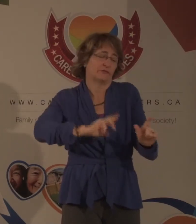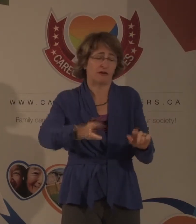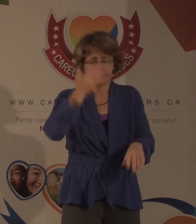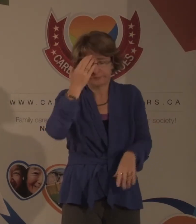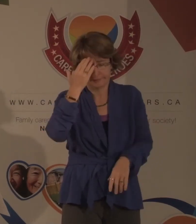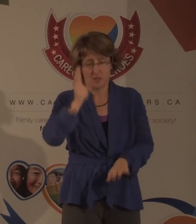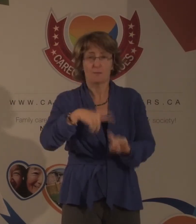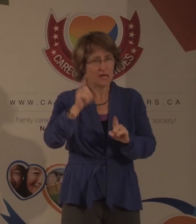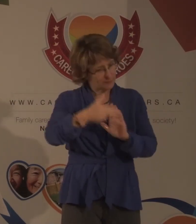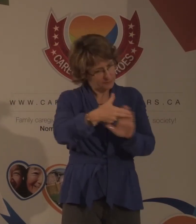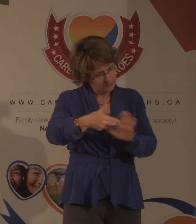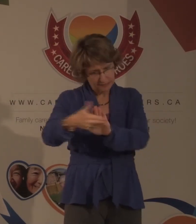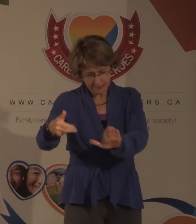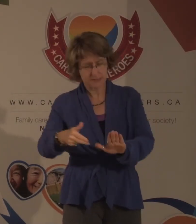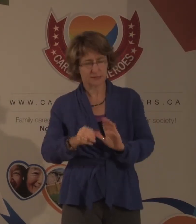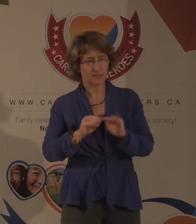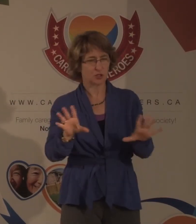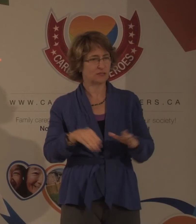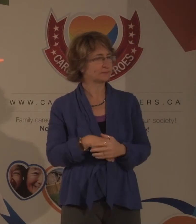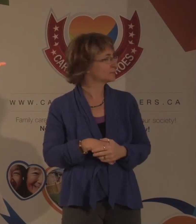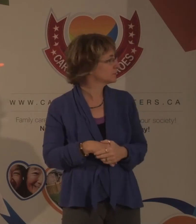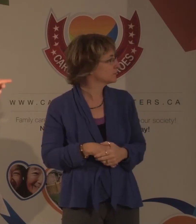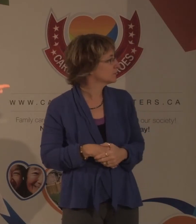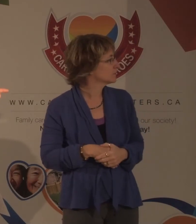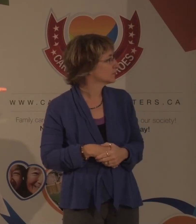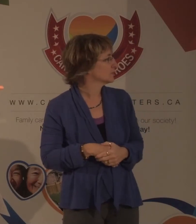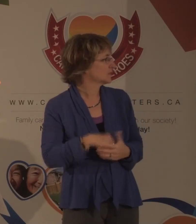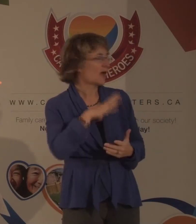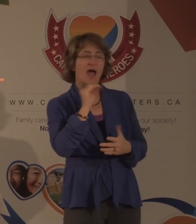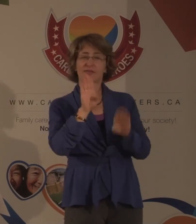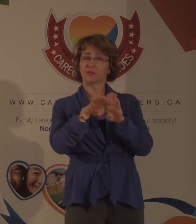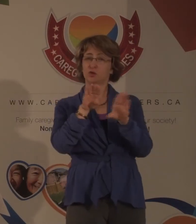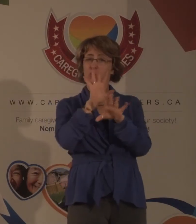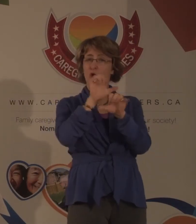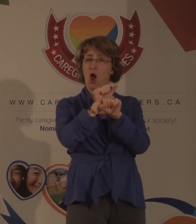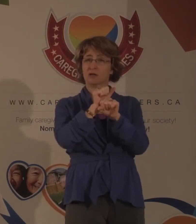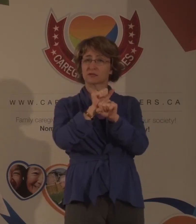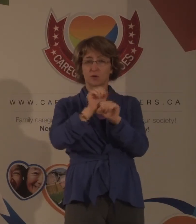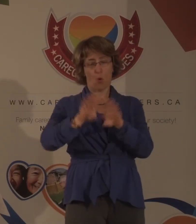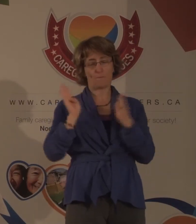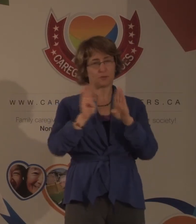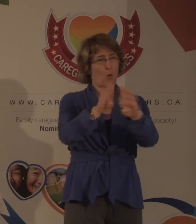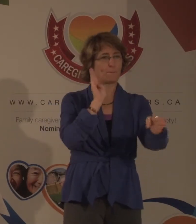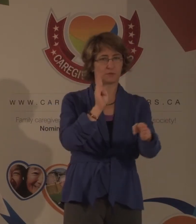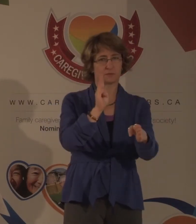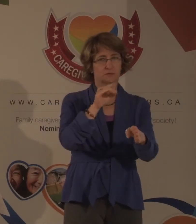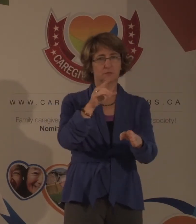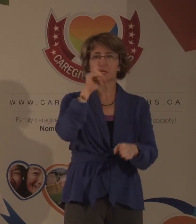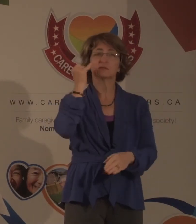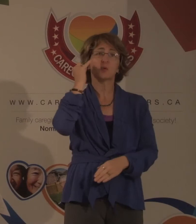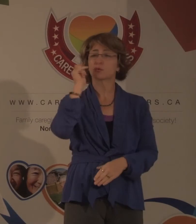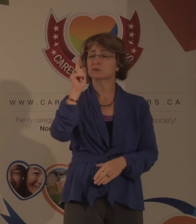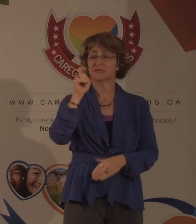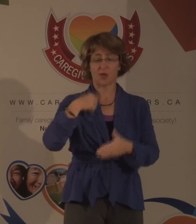marked so that they know the difference. And you can get door locks that can be opened on both sides. It's a really important thing because